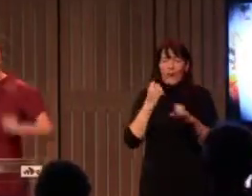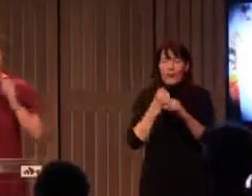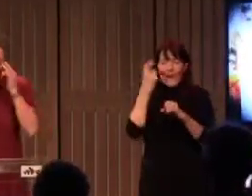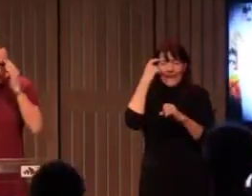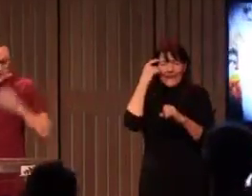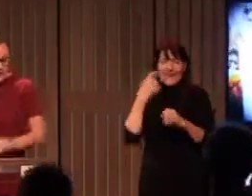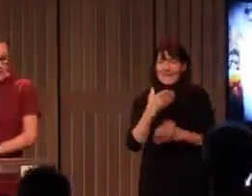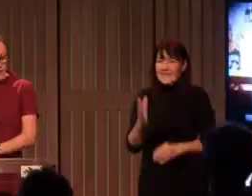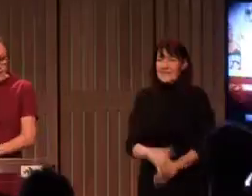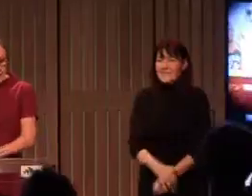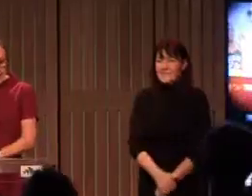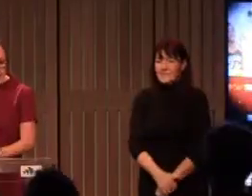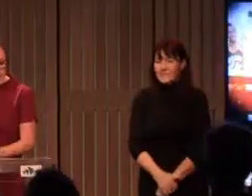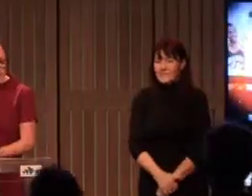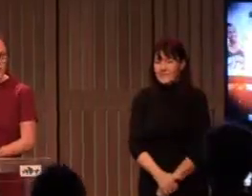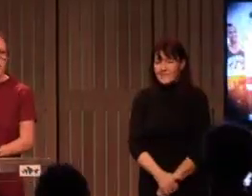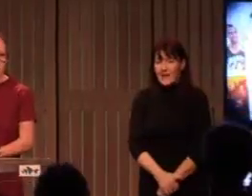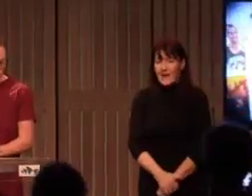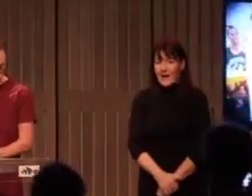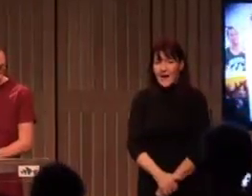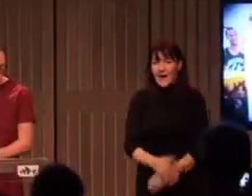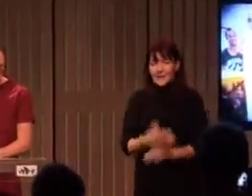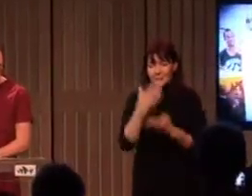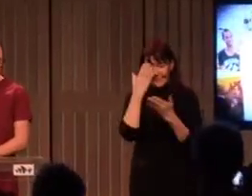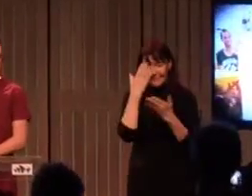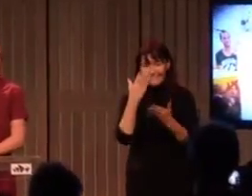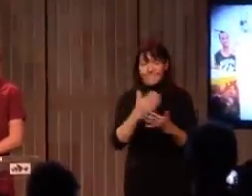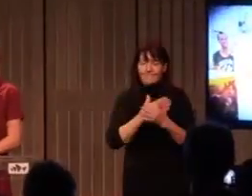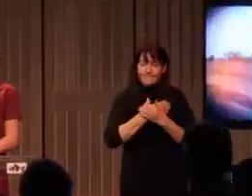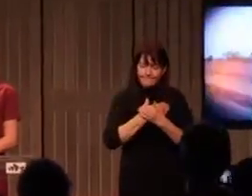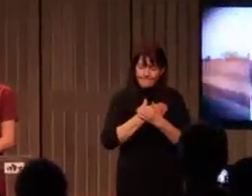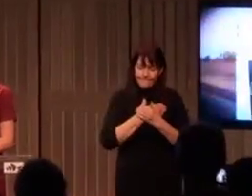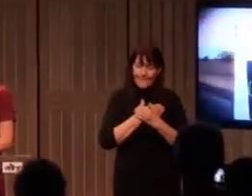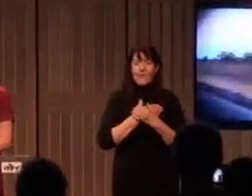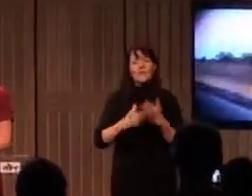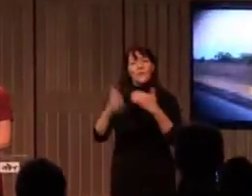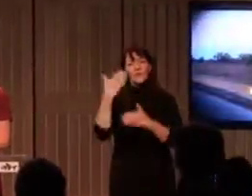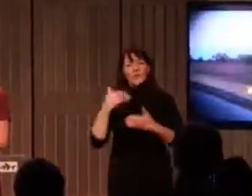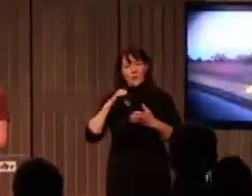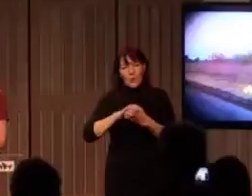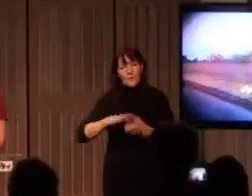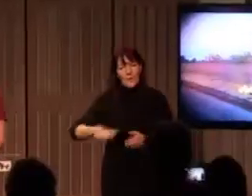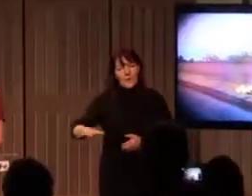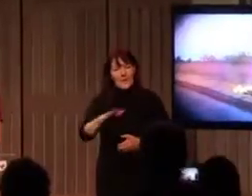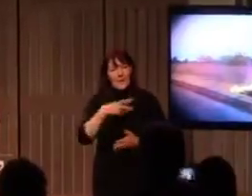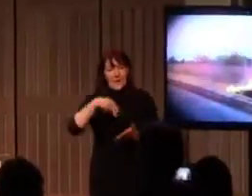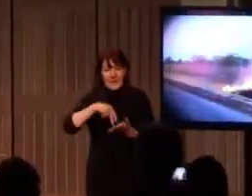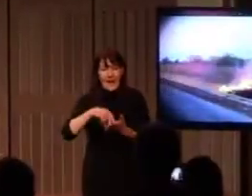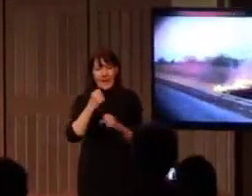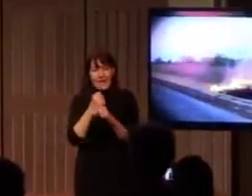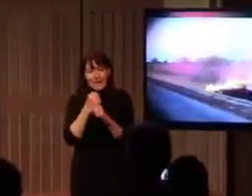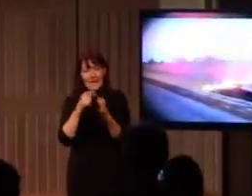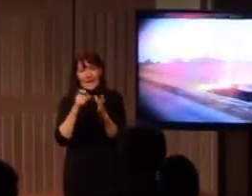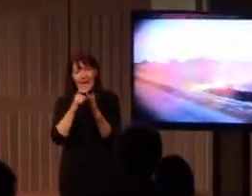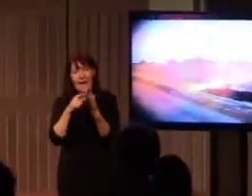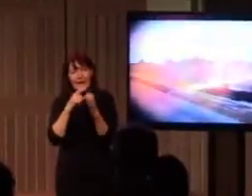possible. I pay my deep, heartfelt respects to the traditional custodians on whose land I stand, the Gadigal.